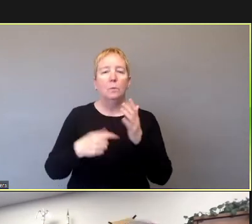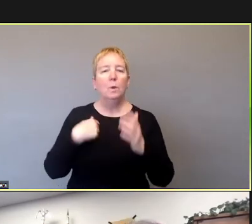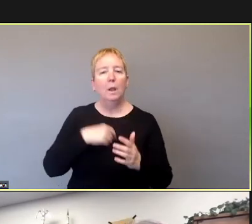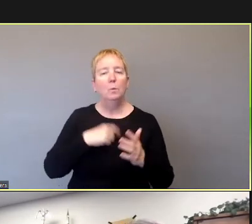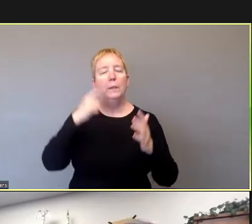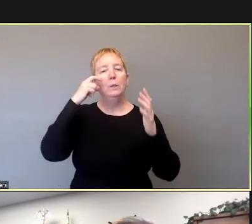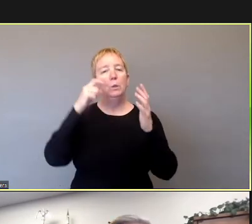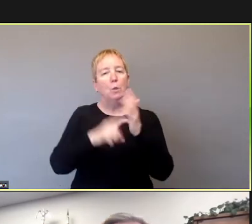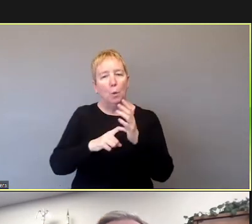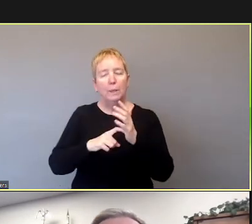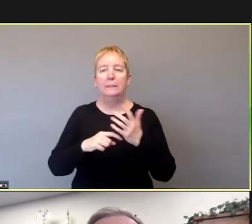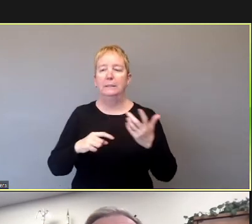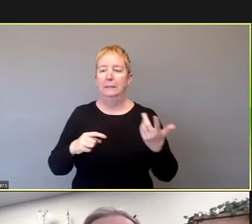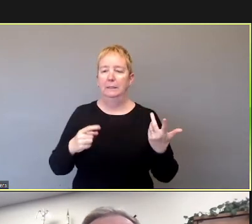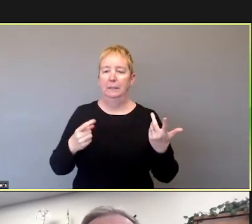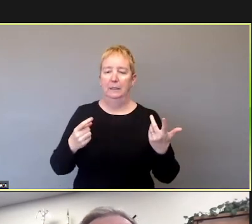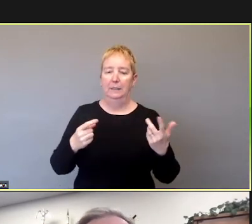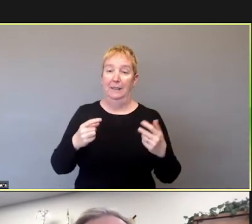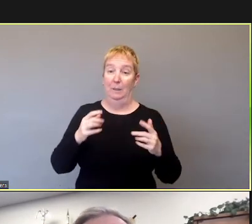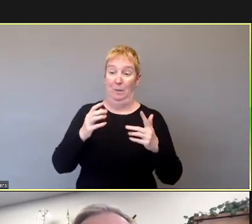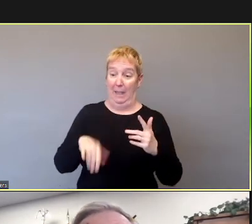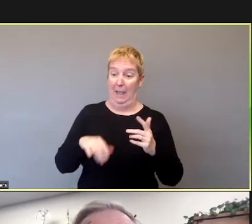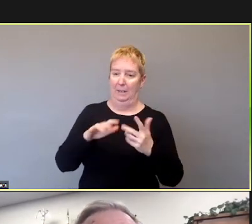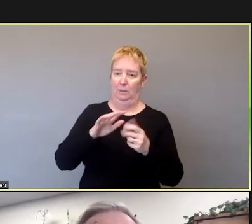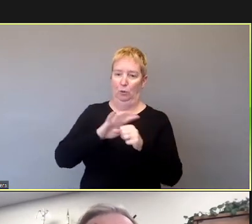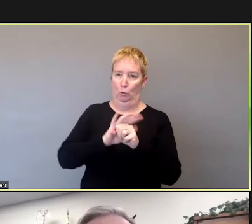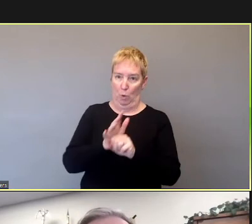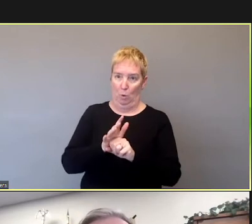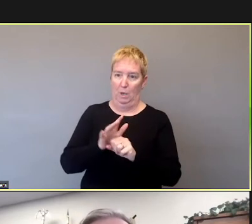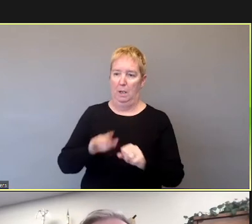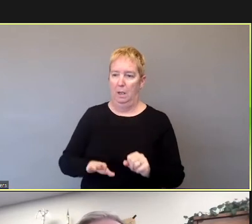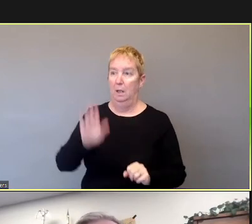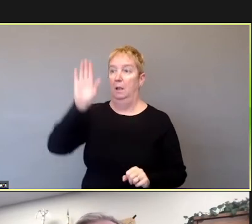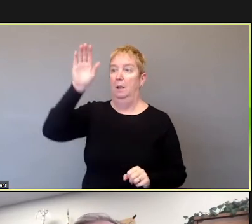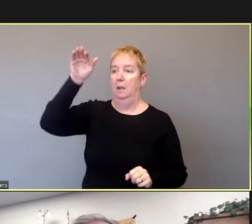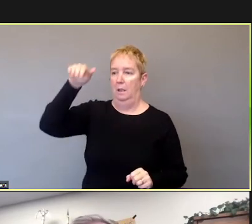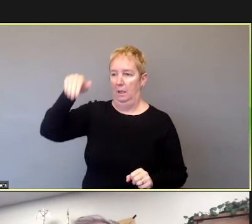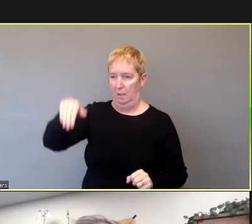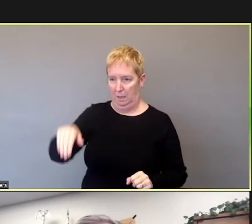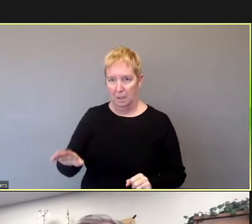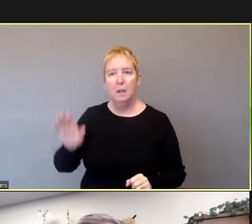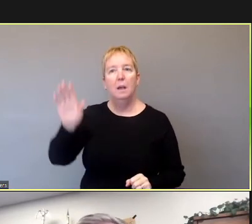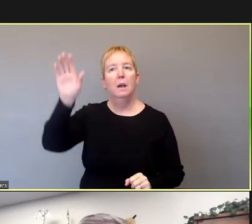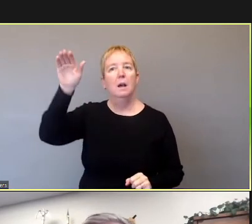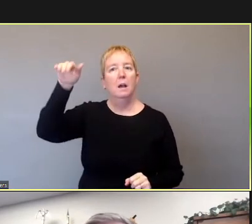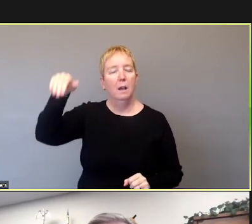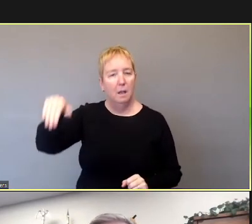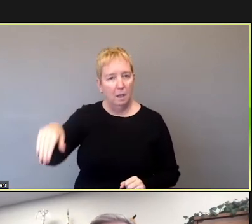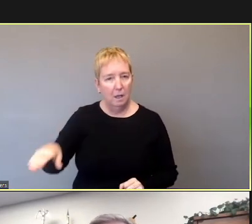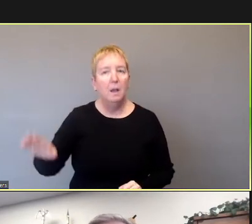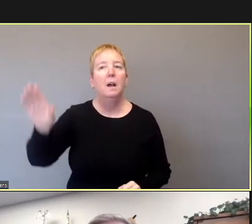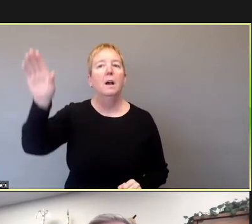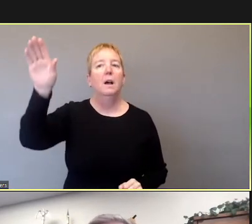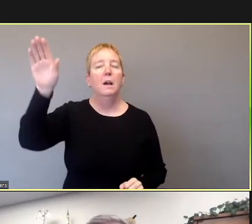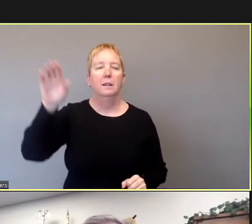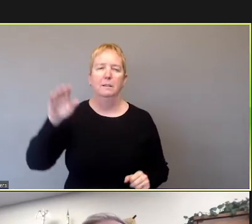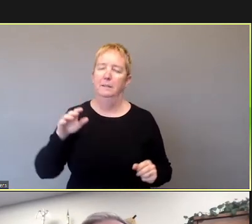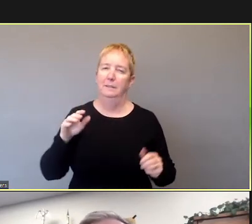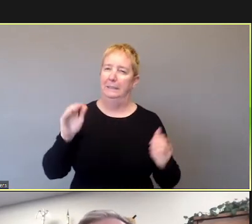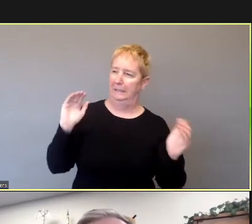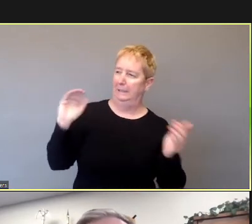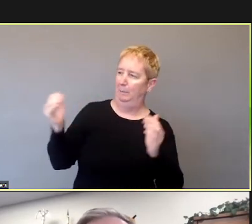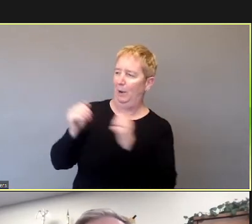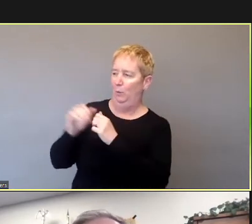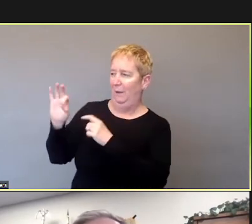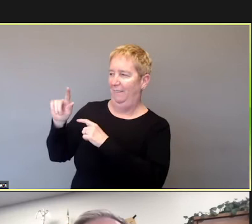coronavirus happening every 6 months that we tend to see much less frequently for the flu. And recall